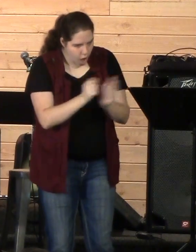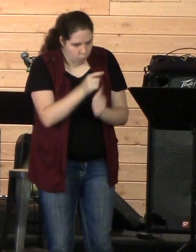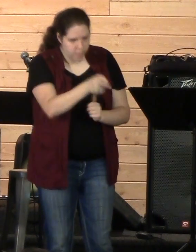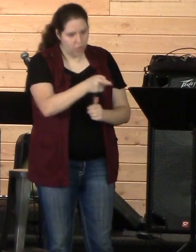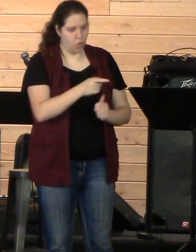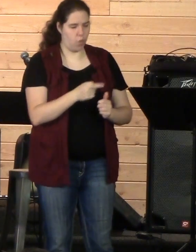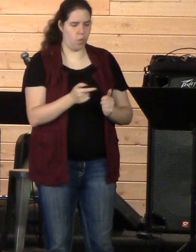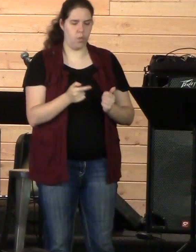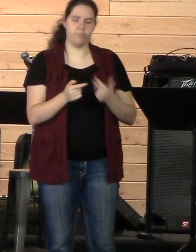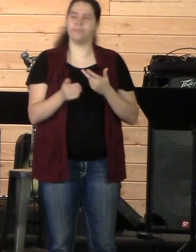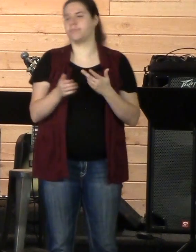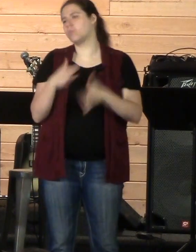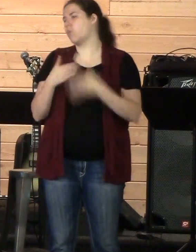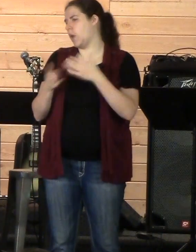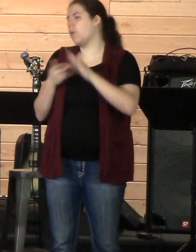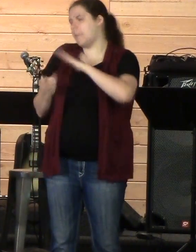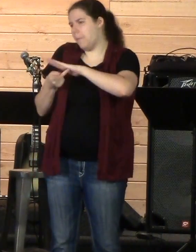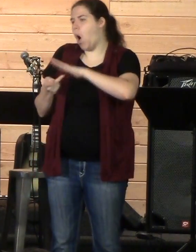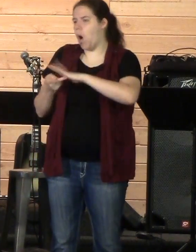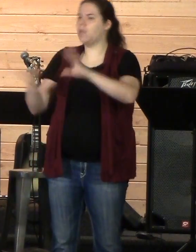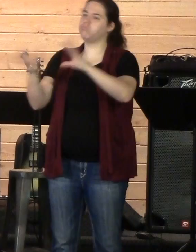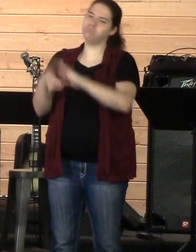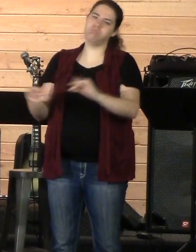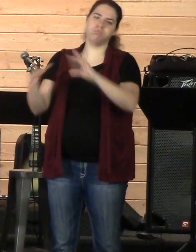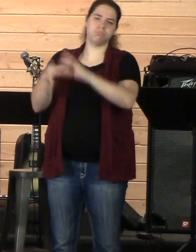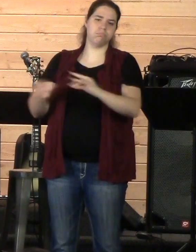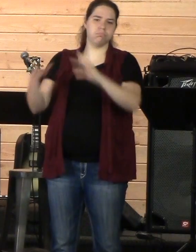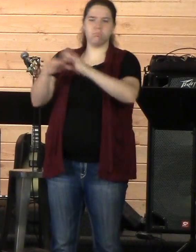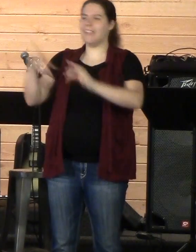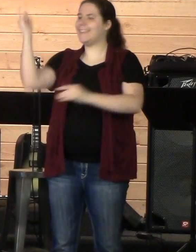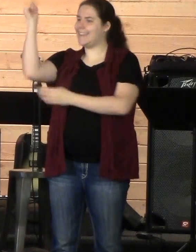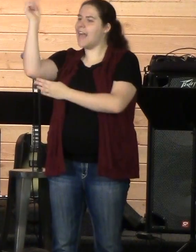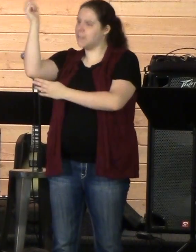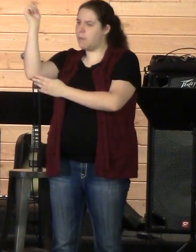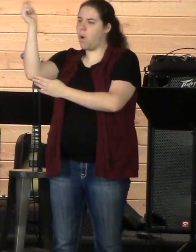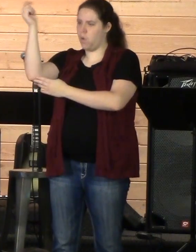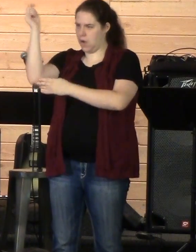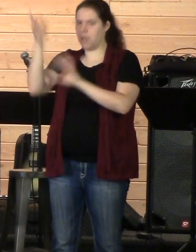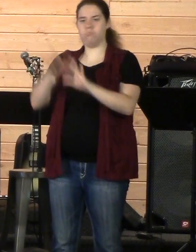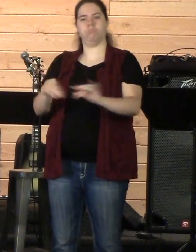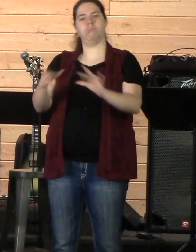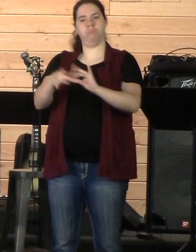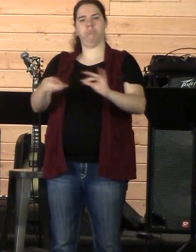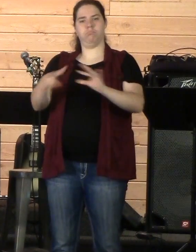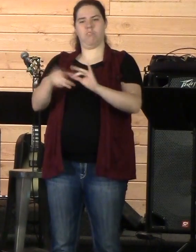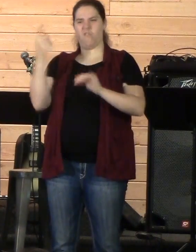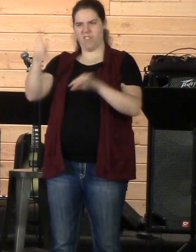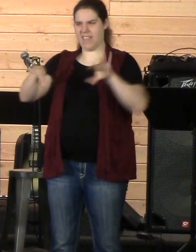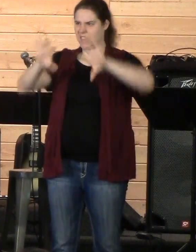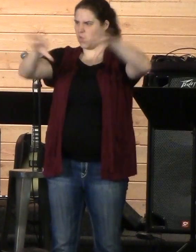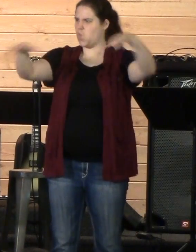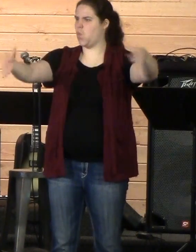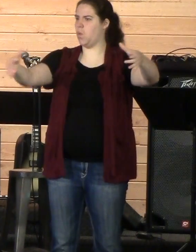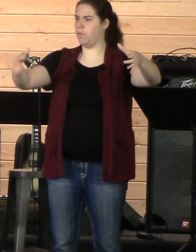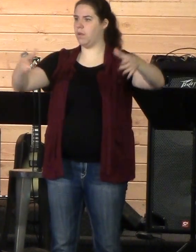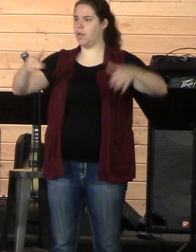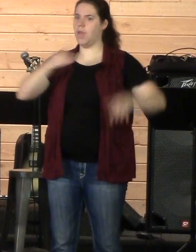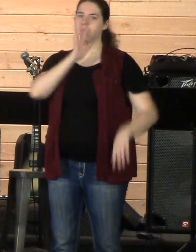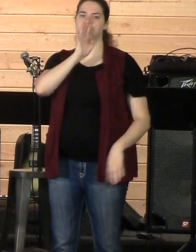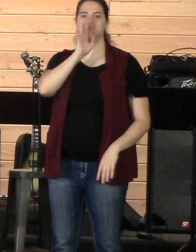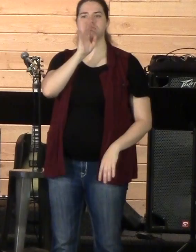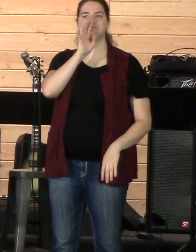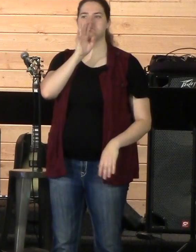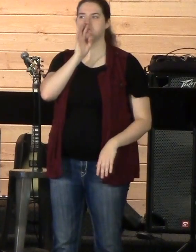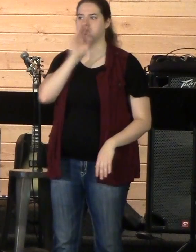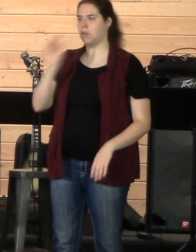of his testimony before this mob. They quieted down when he spoke in Aramaic. They just hushed